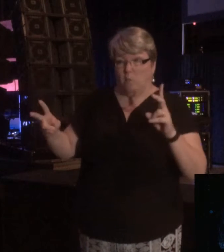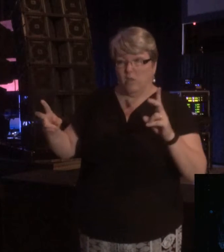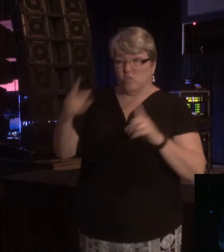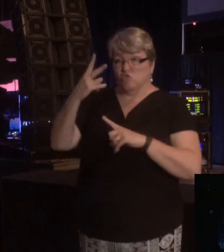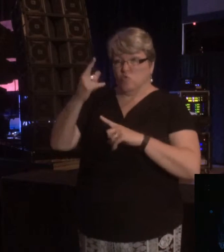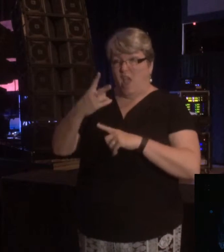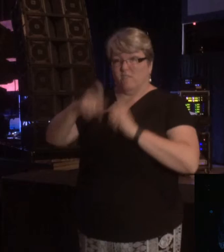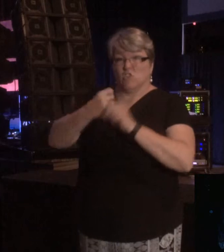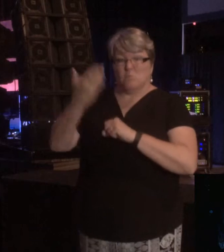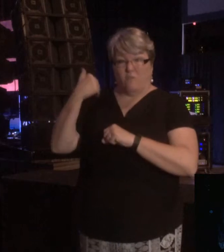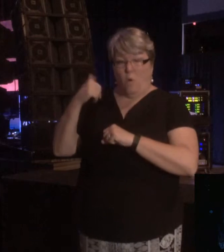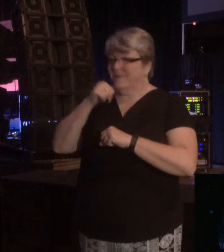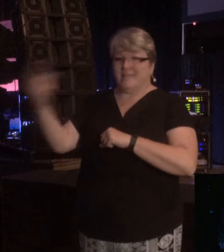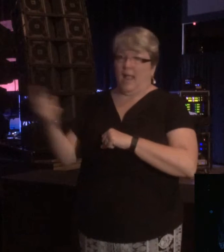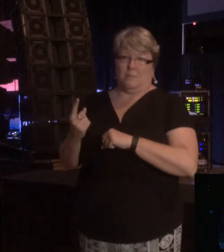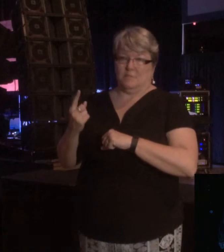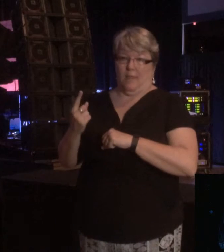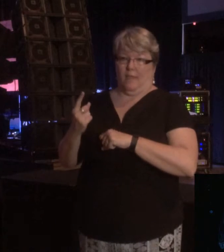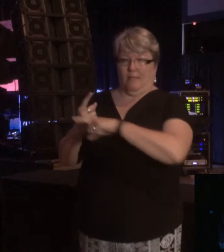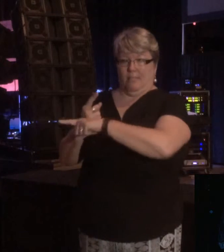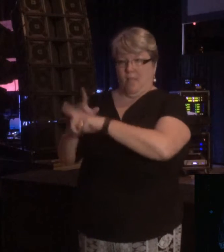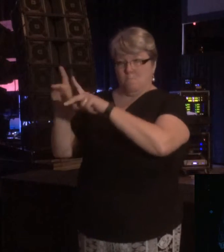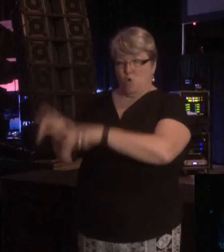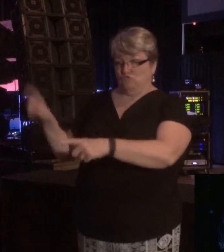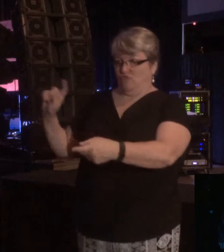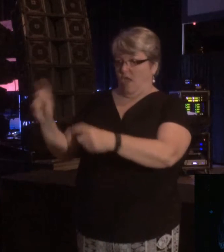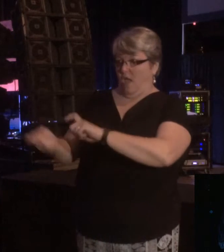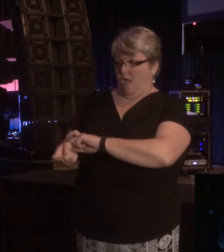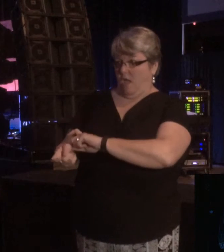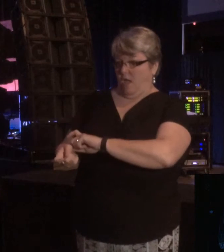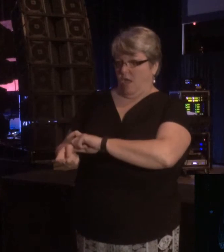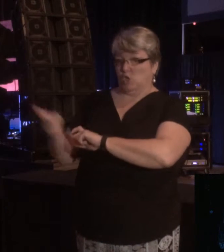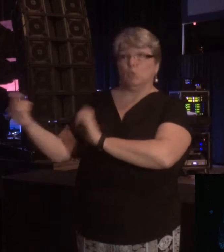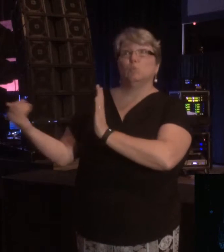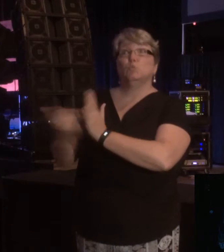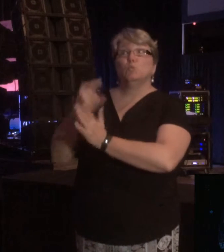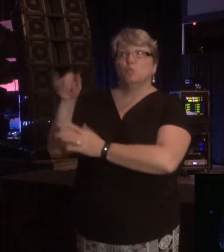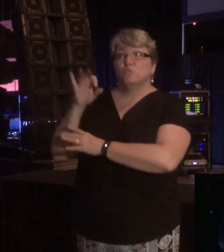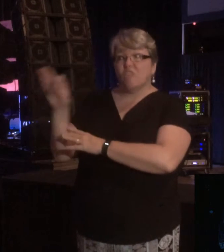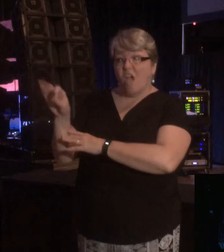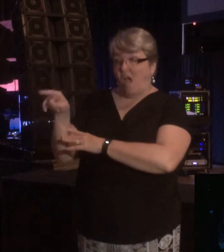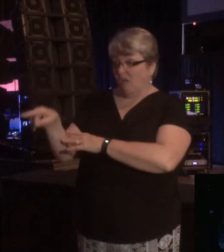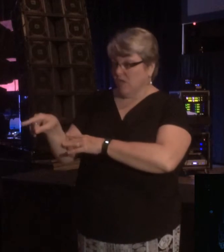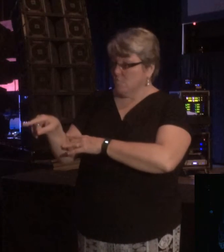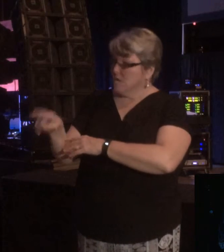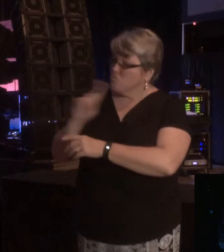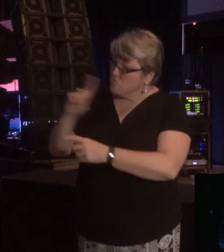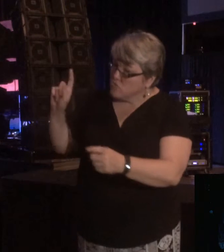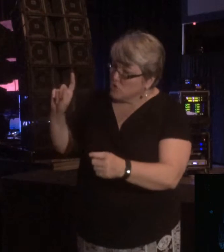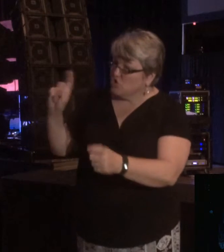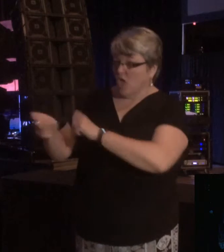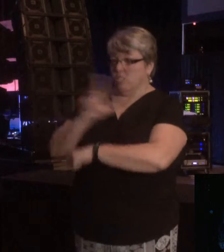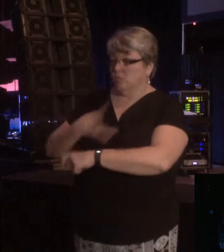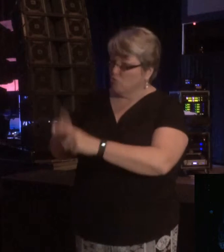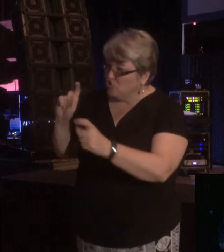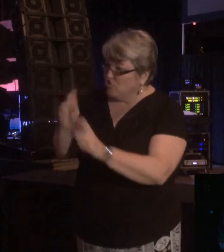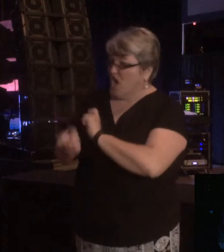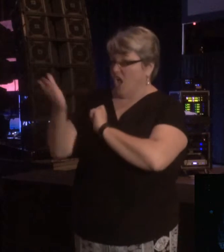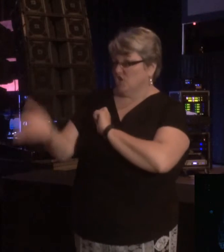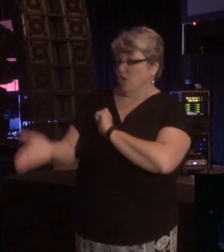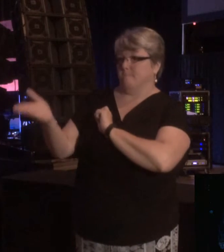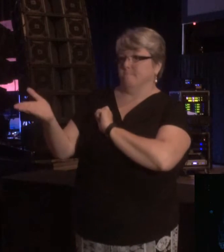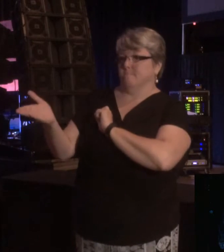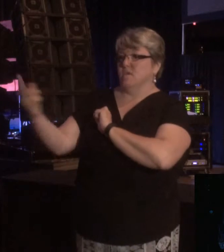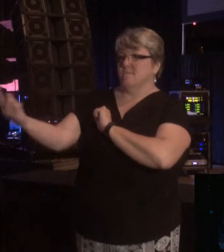it, you're not more sovereign than the Spirit to bust it up. You know, I mean, case in